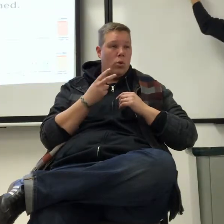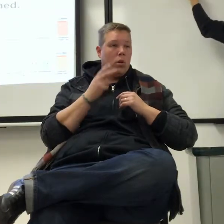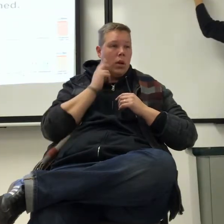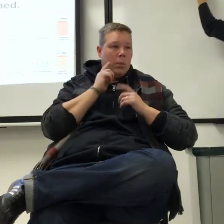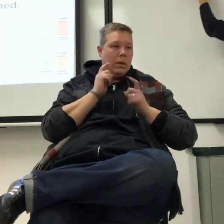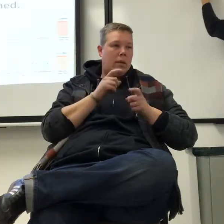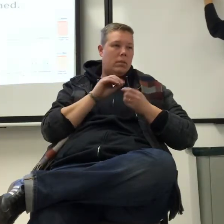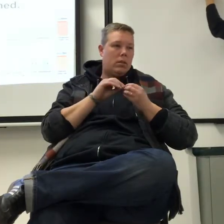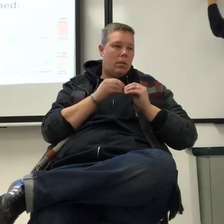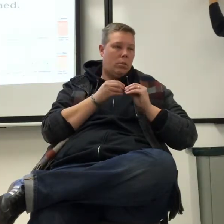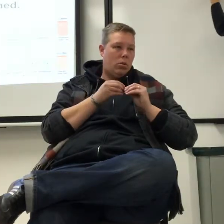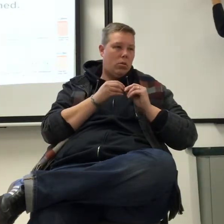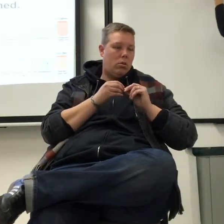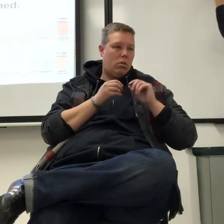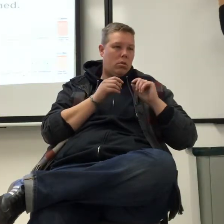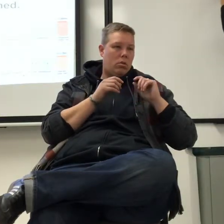20